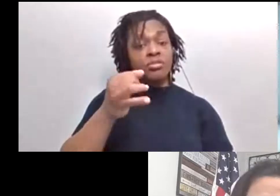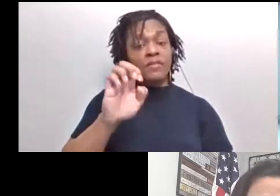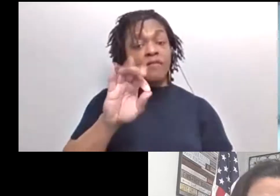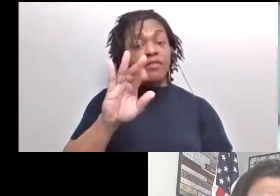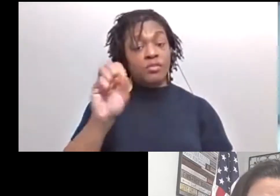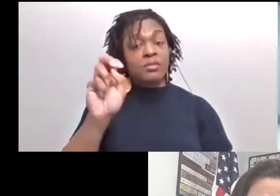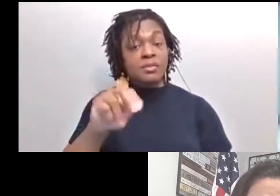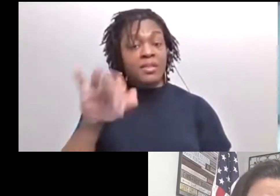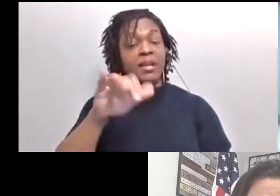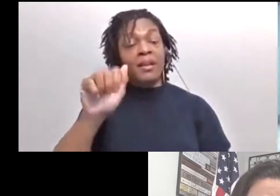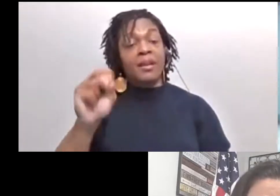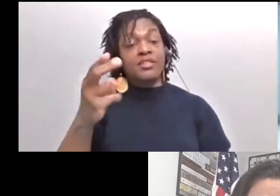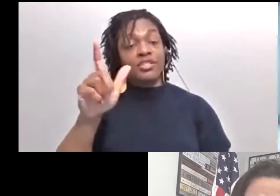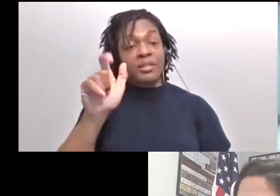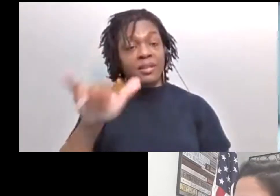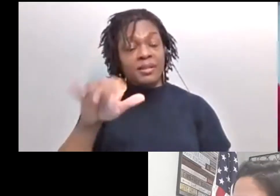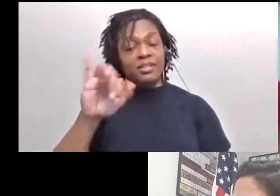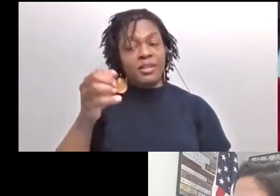And that's the end of the report